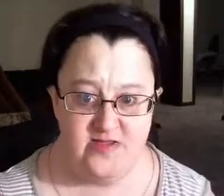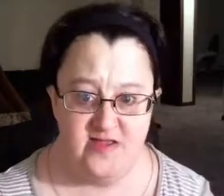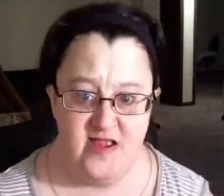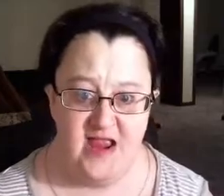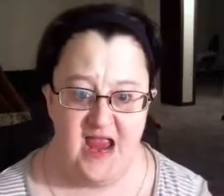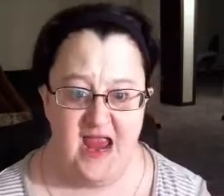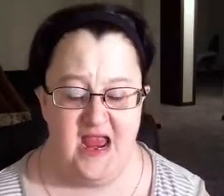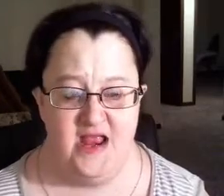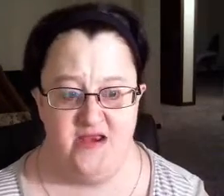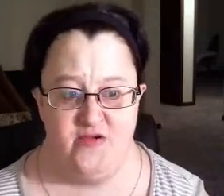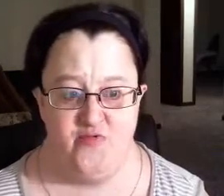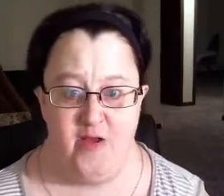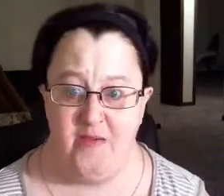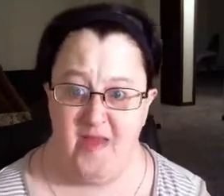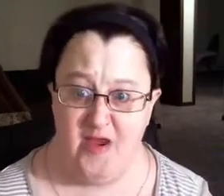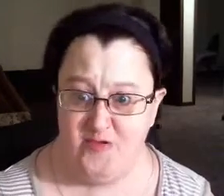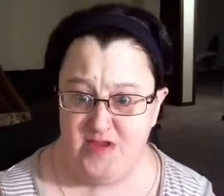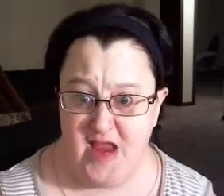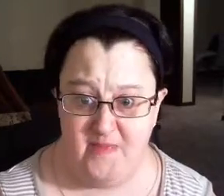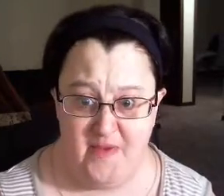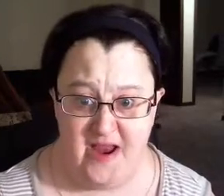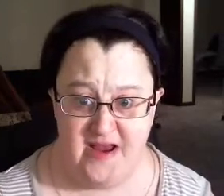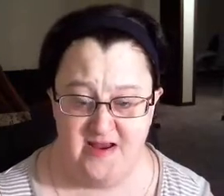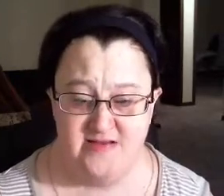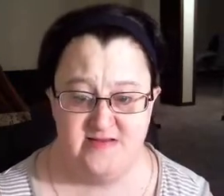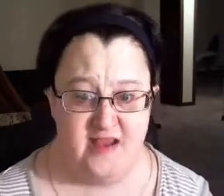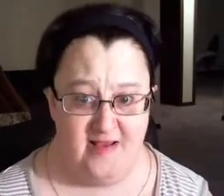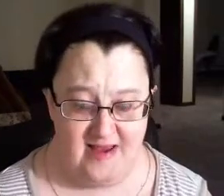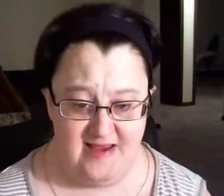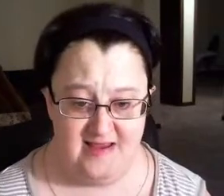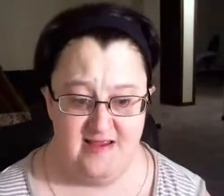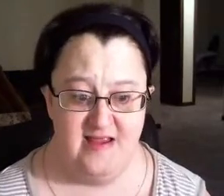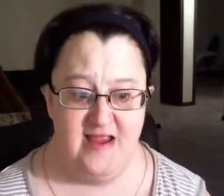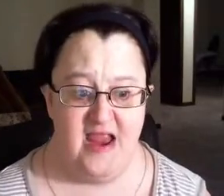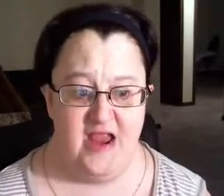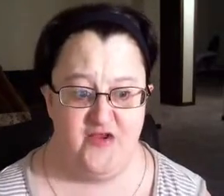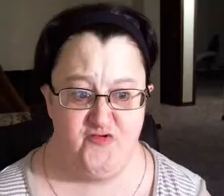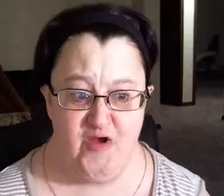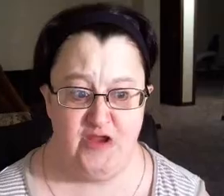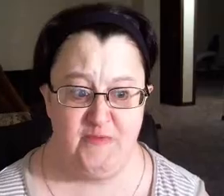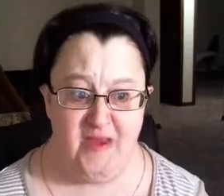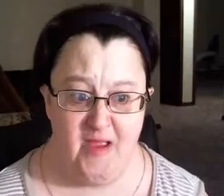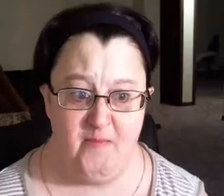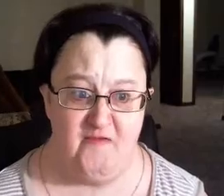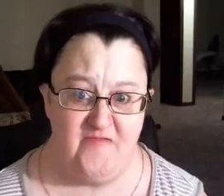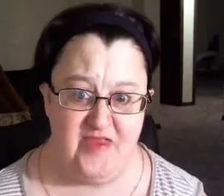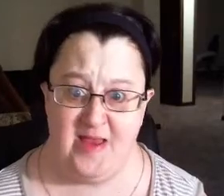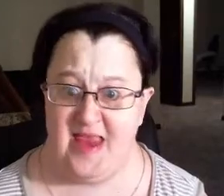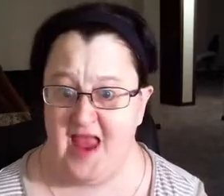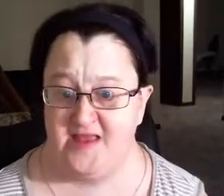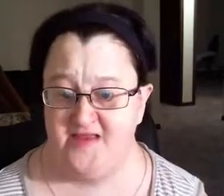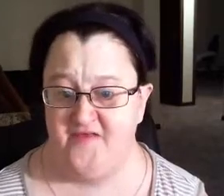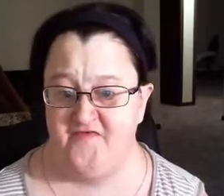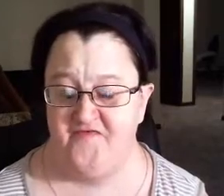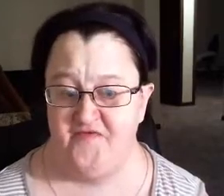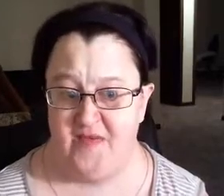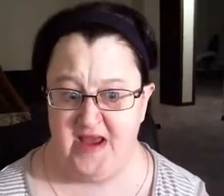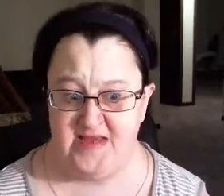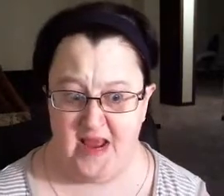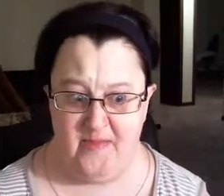and riding my exercise bike daily and trying to become more physically active for me it's not